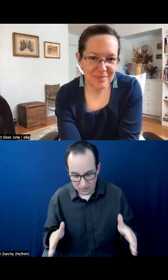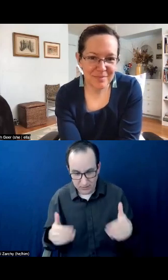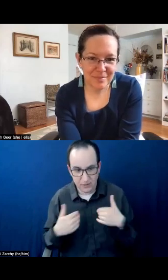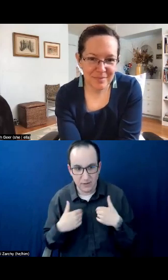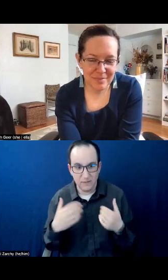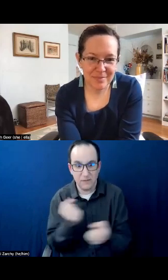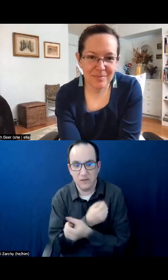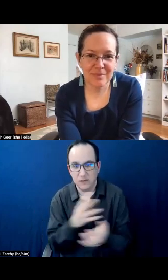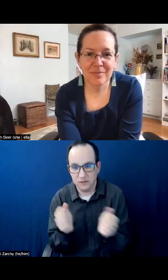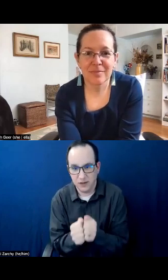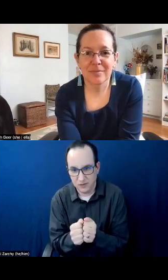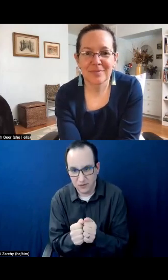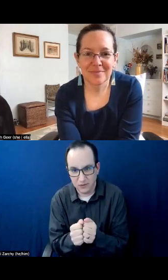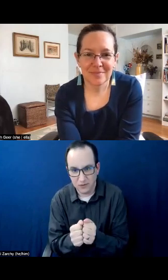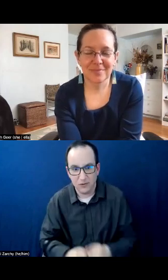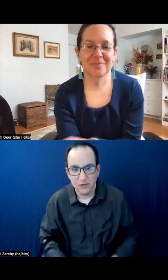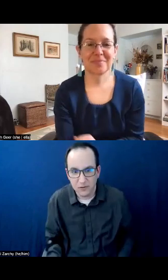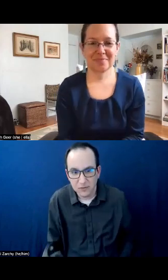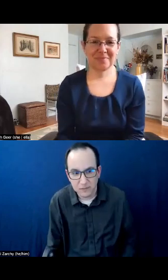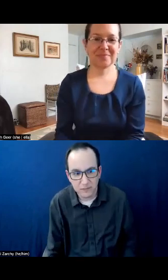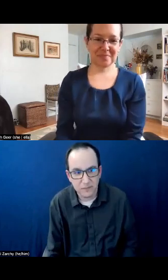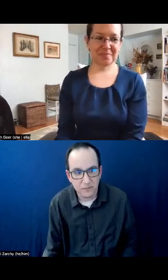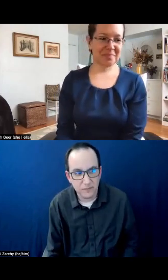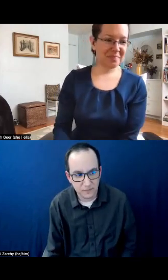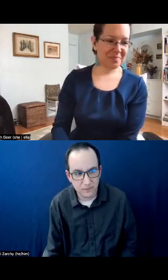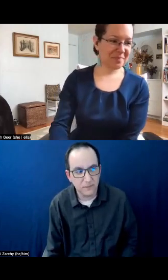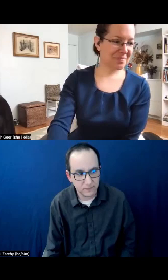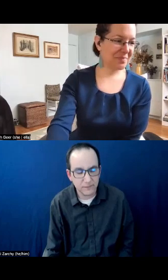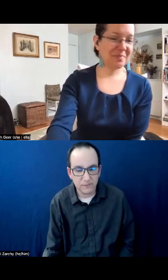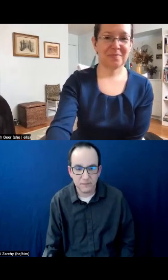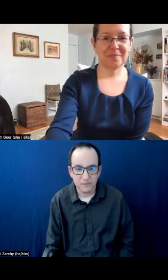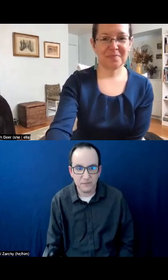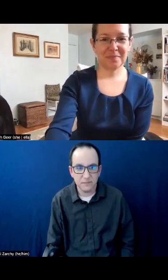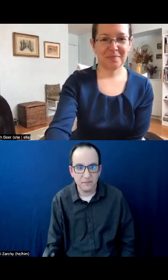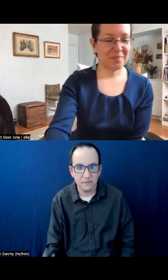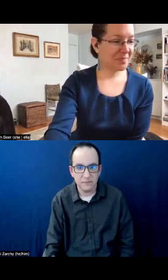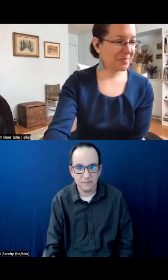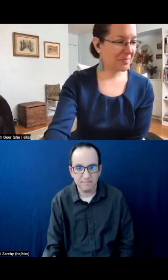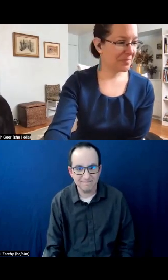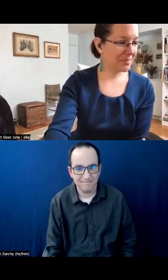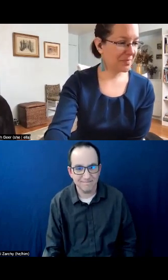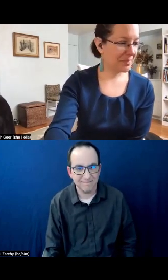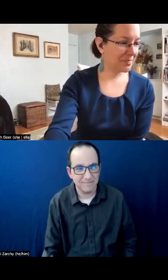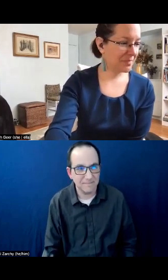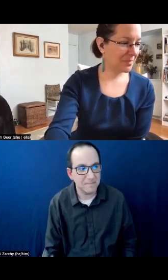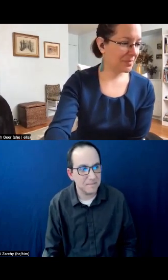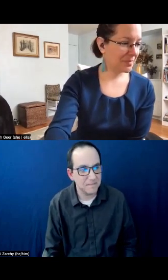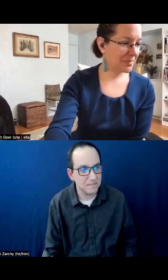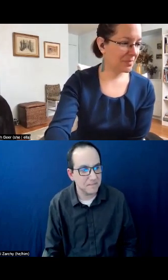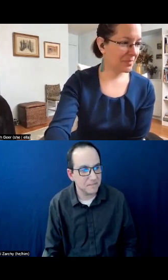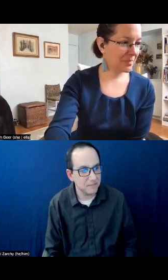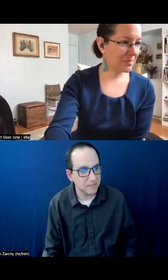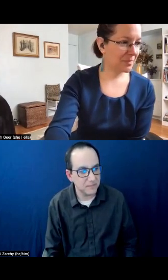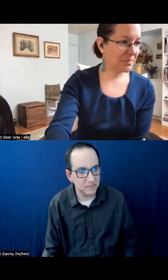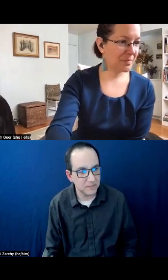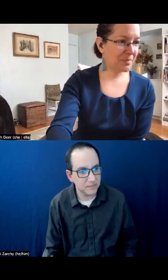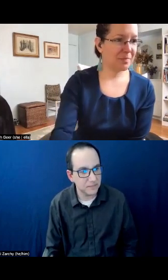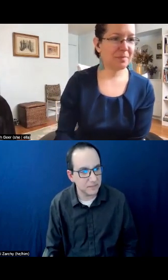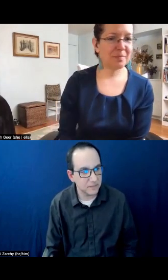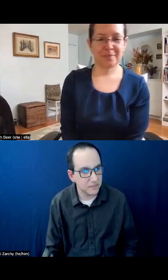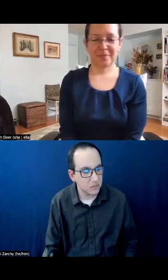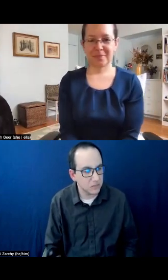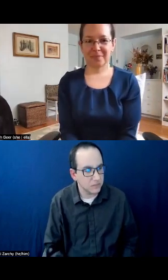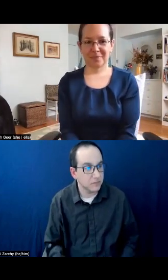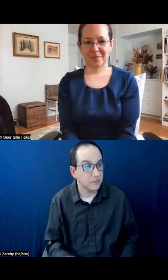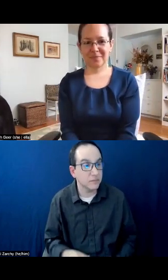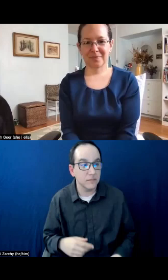all together and keep all of the same story and the same information kind of together in one book box that you can use